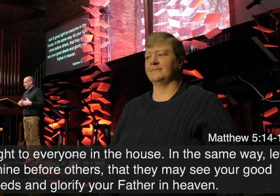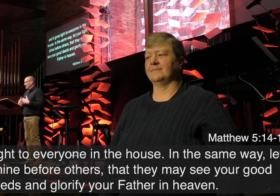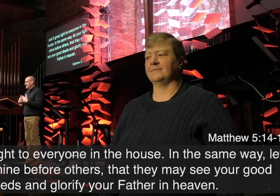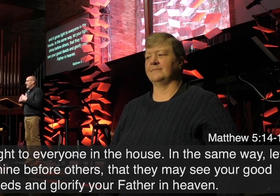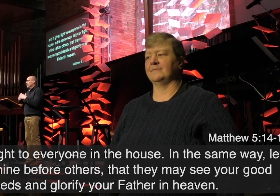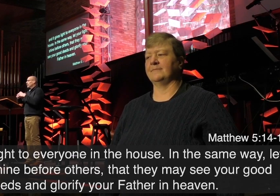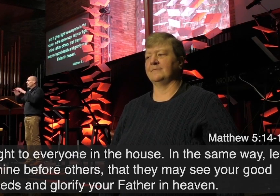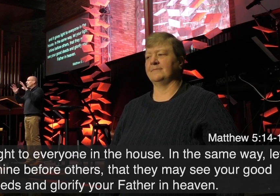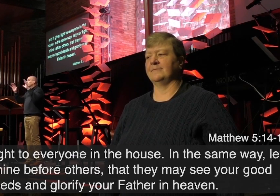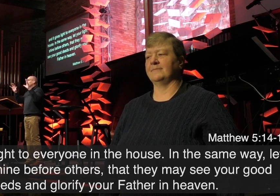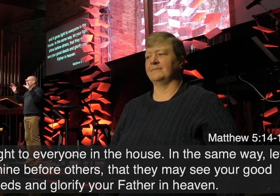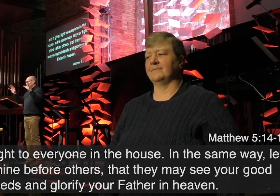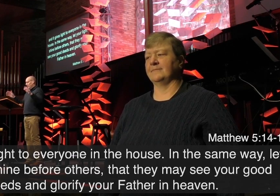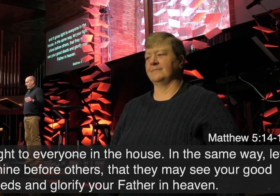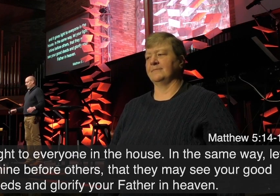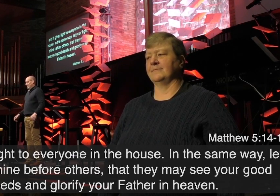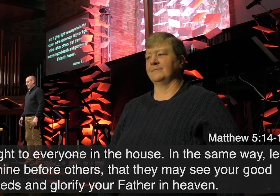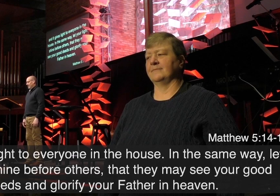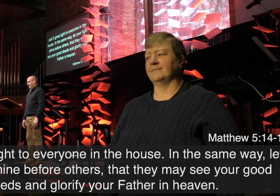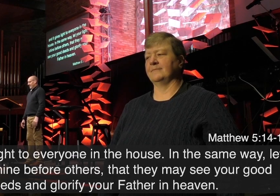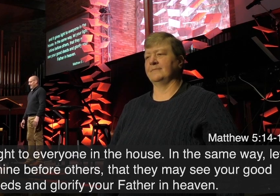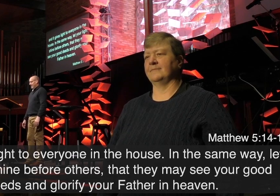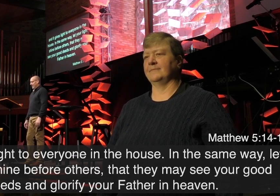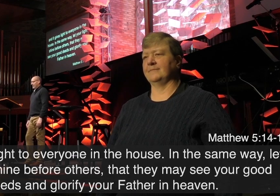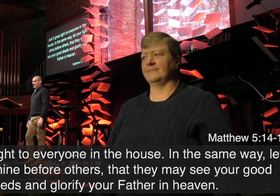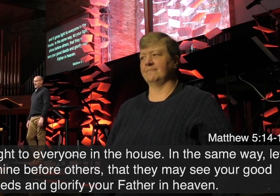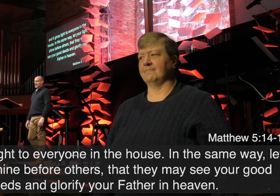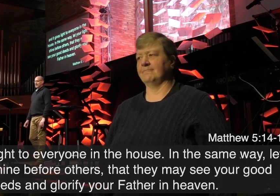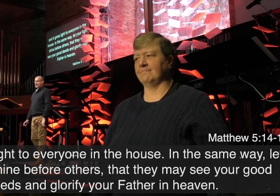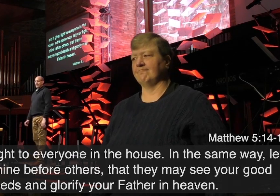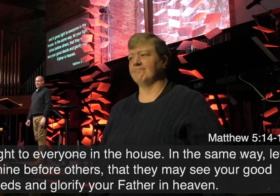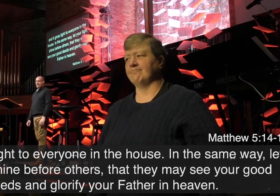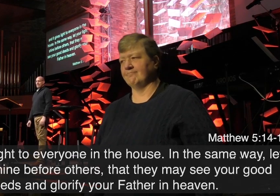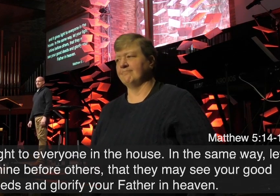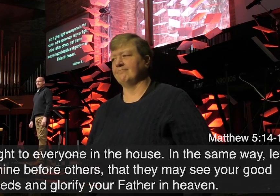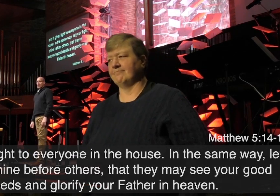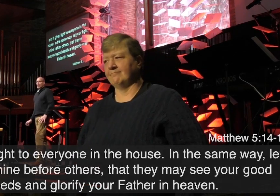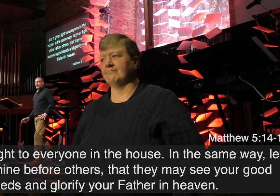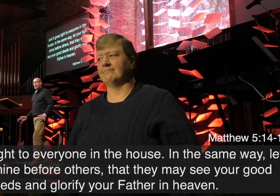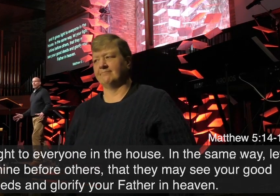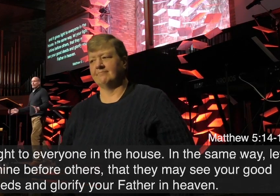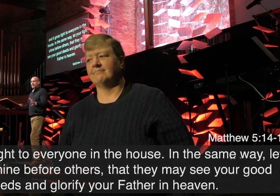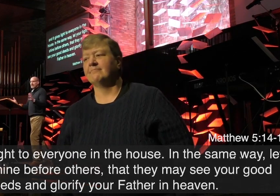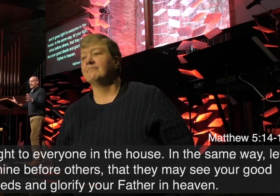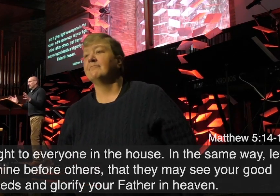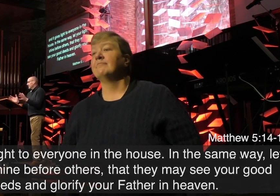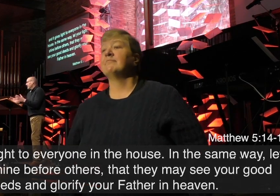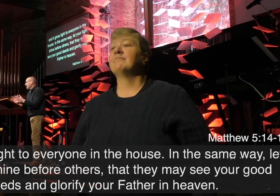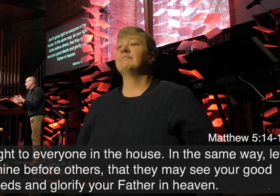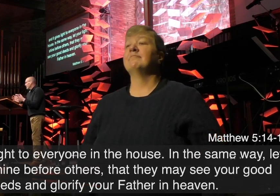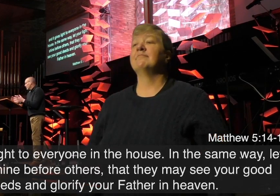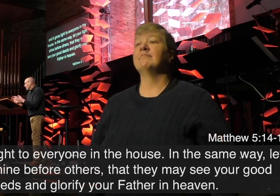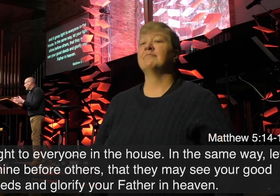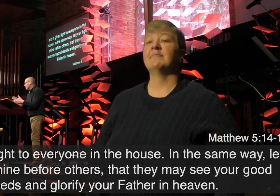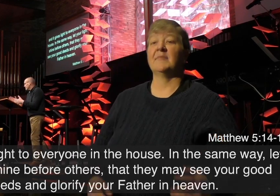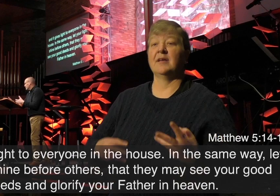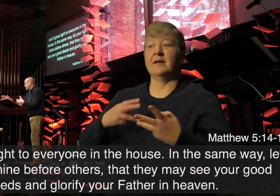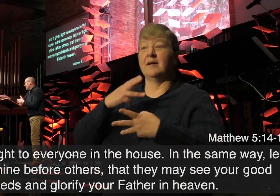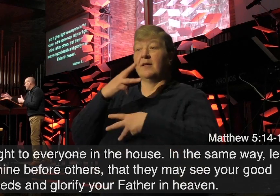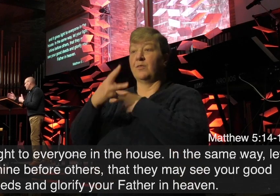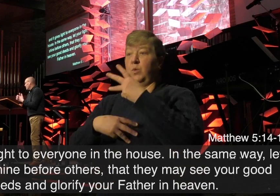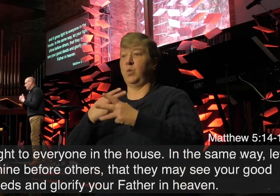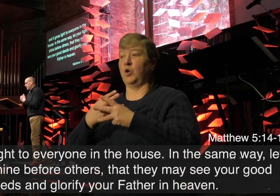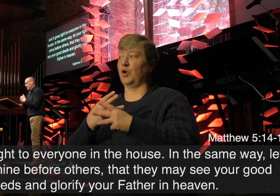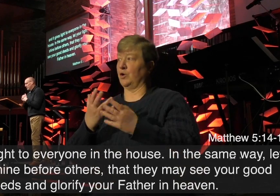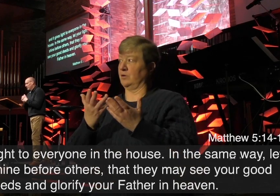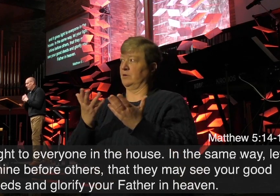see your good deeds and glorify your Father in heaven. The world needs the light of Christ to